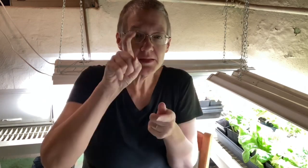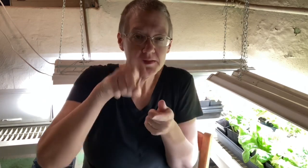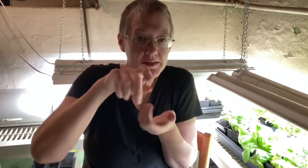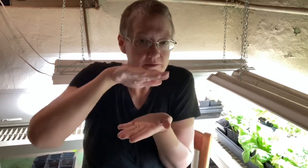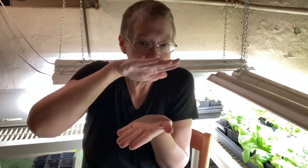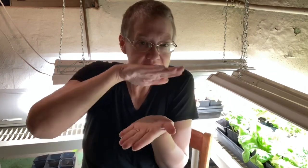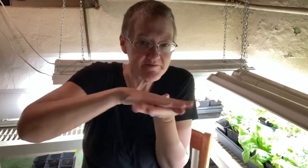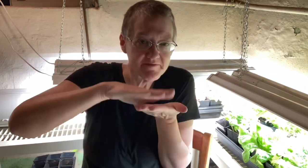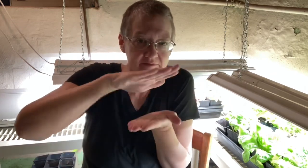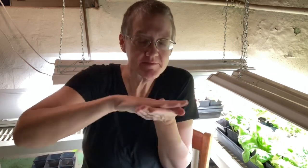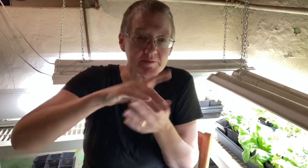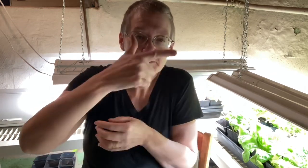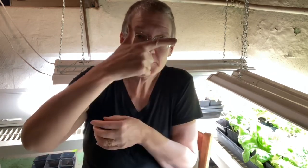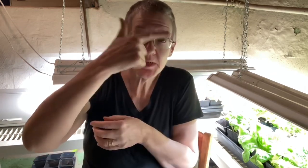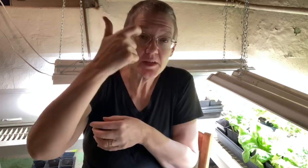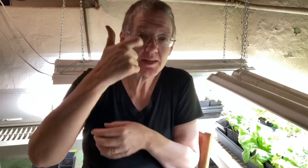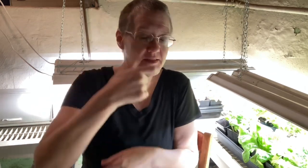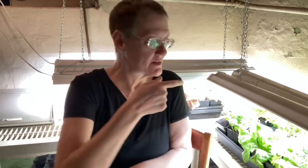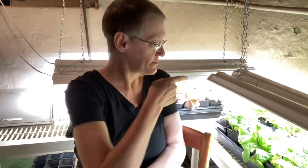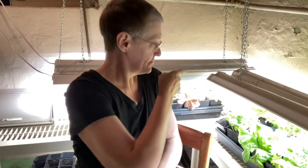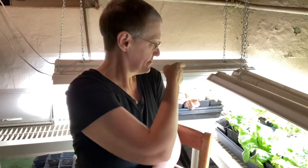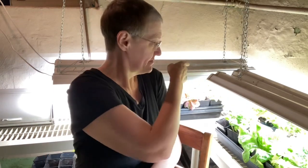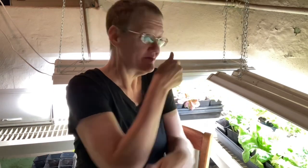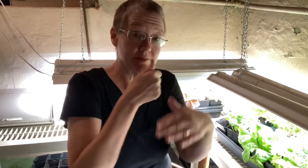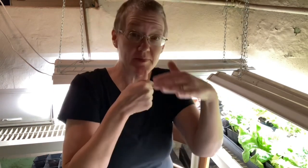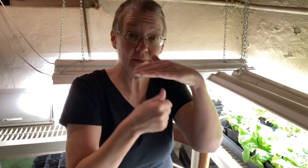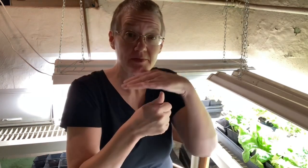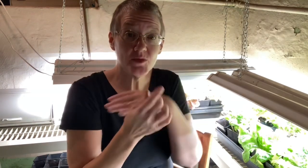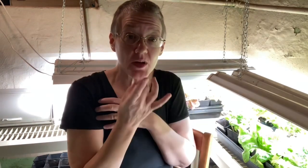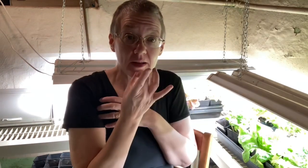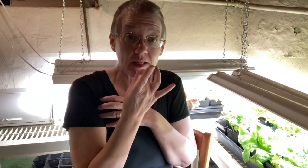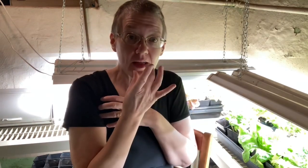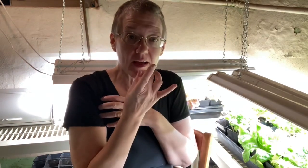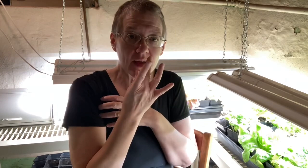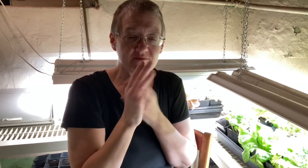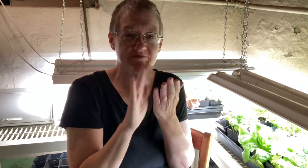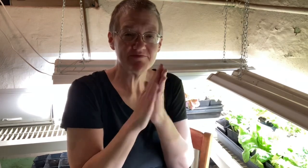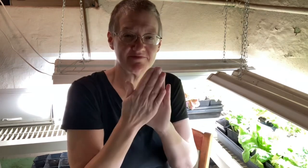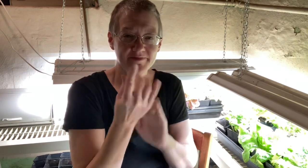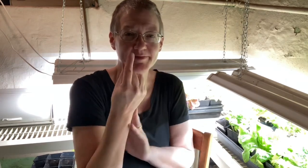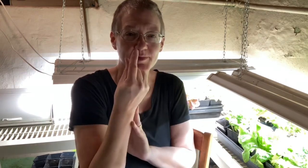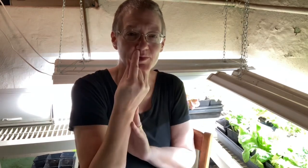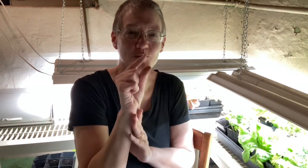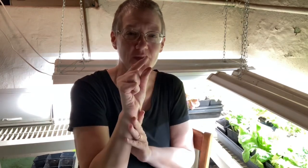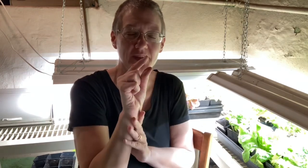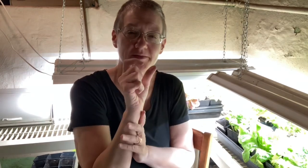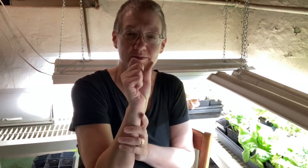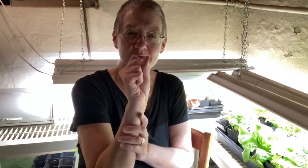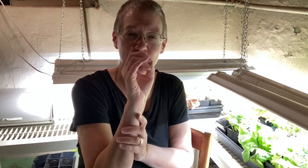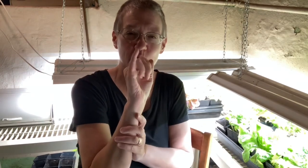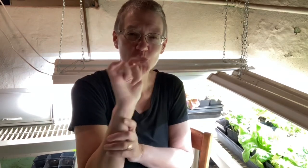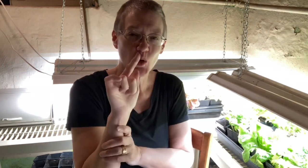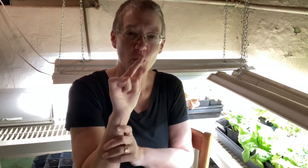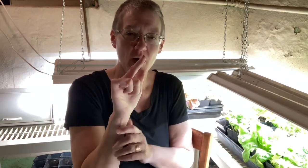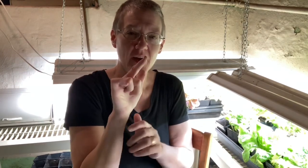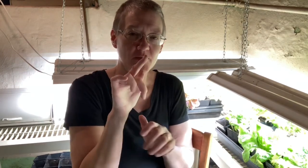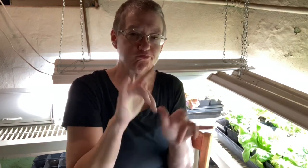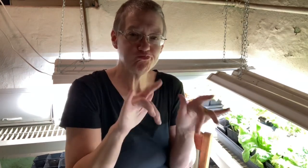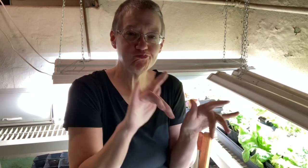it. But I need to clean it out because since it's under the lights, it's been turning green. It's